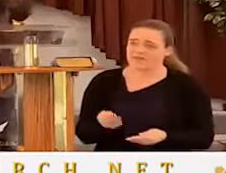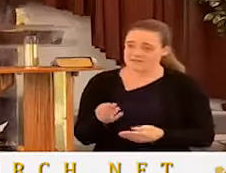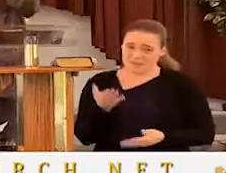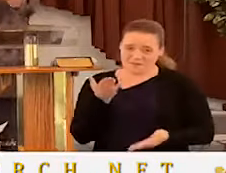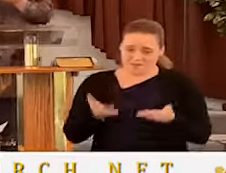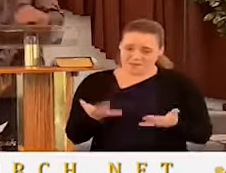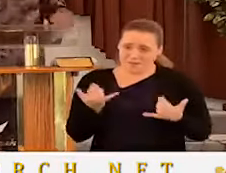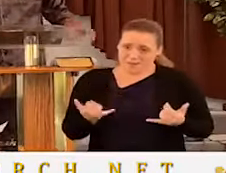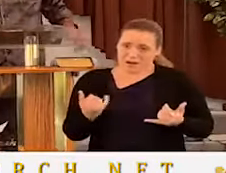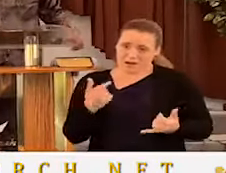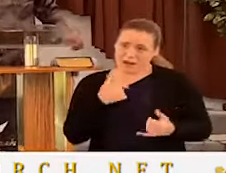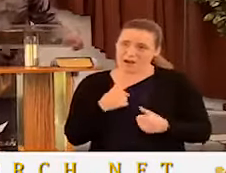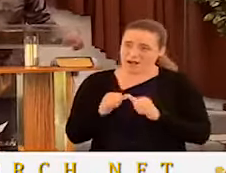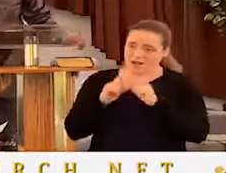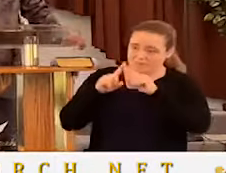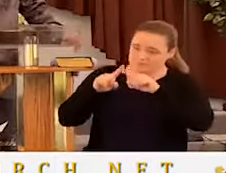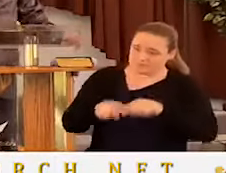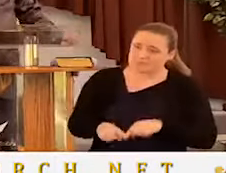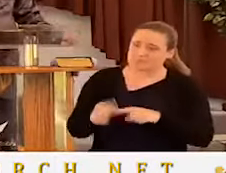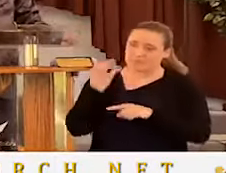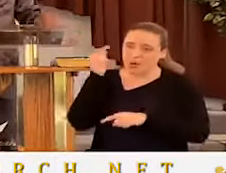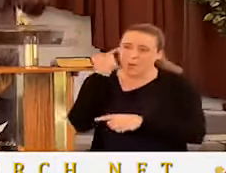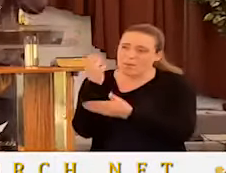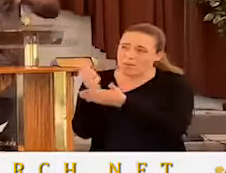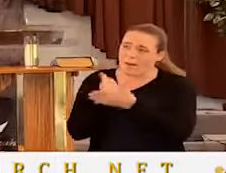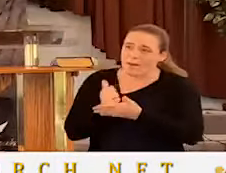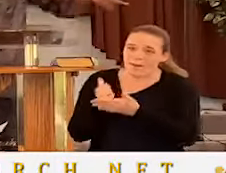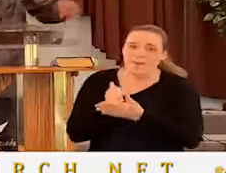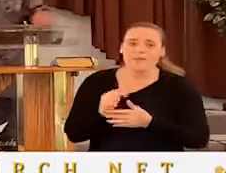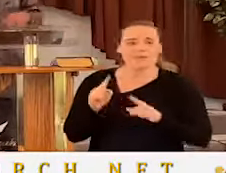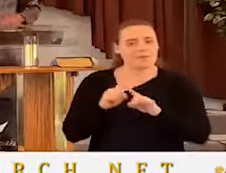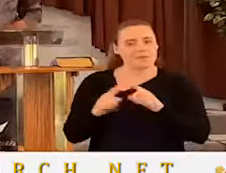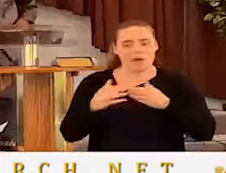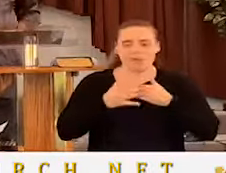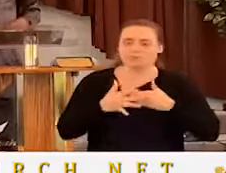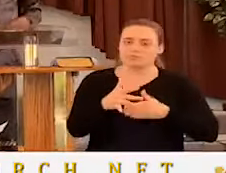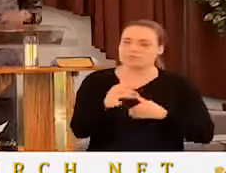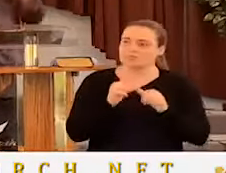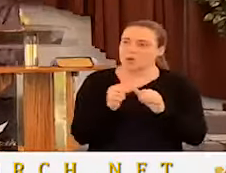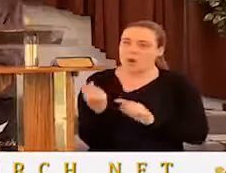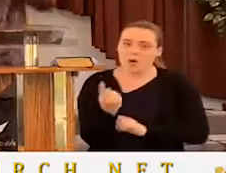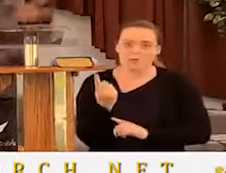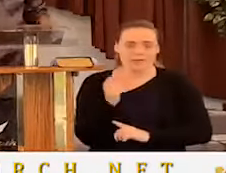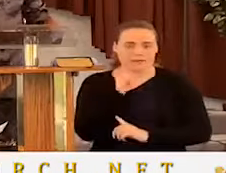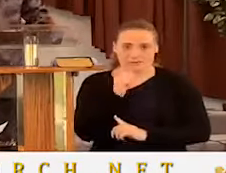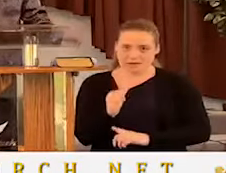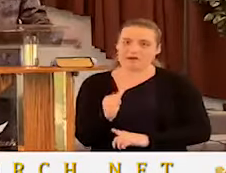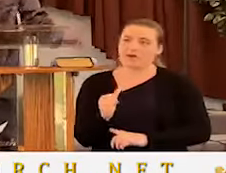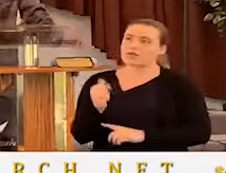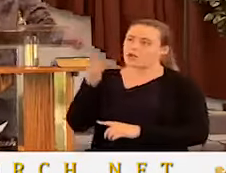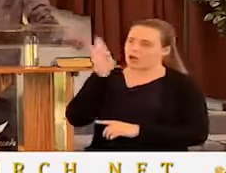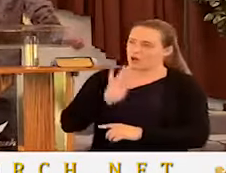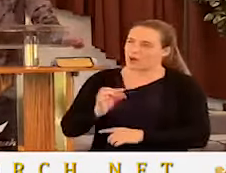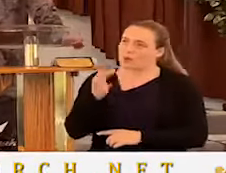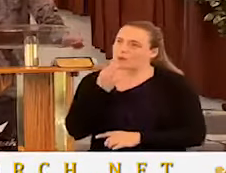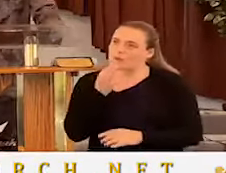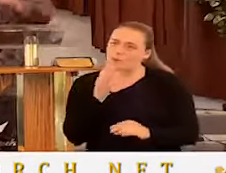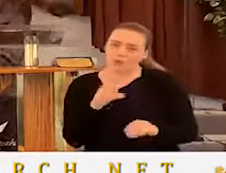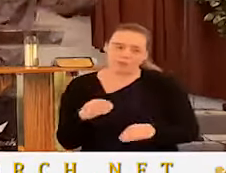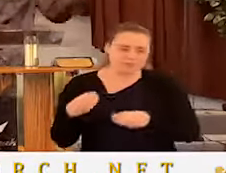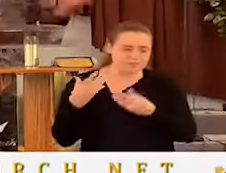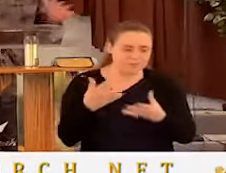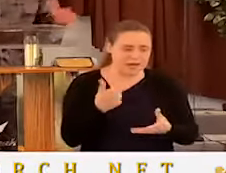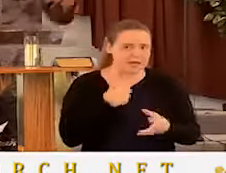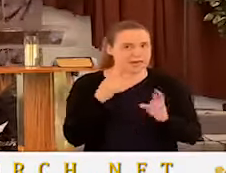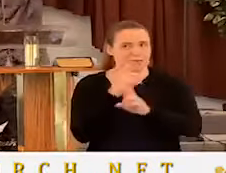now, but it won't be like this always. That God is going to break the cycle, and I'm going to get what God's got for me, and I'm